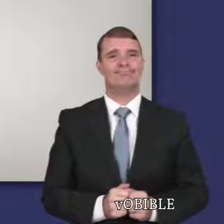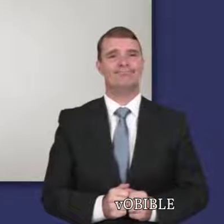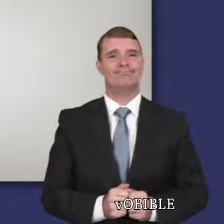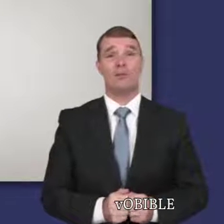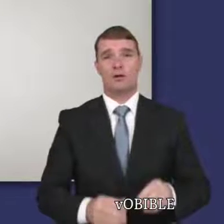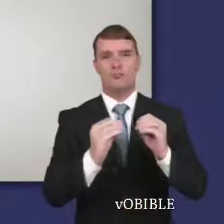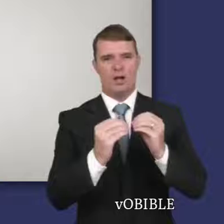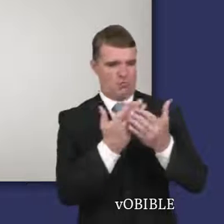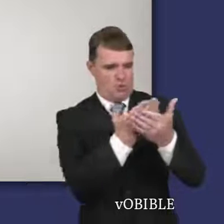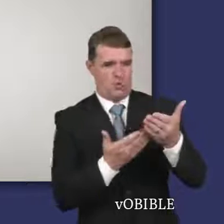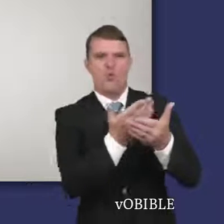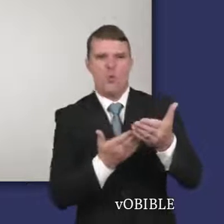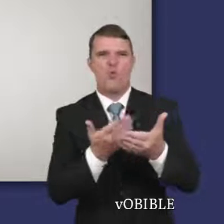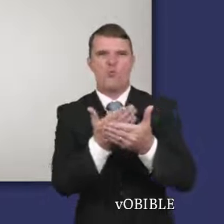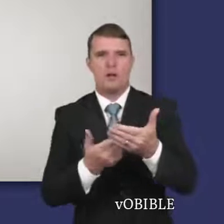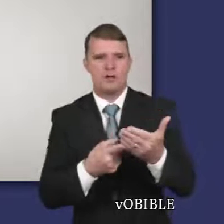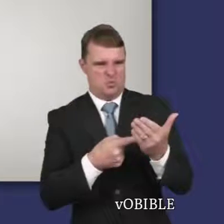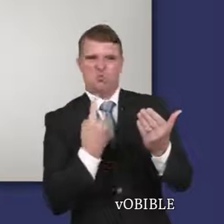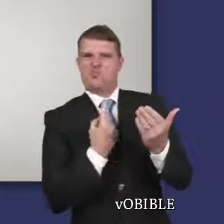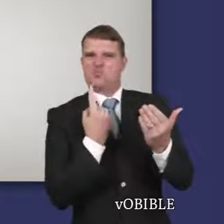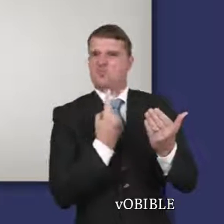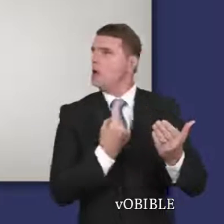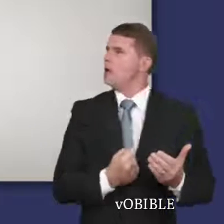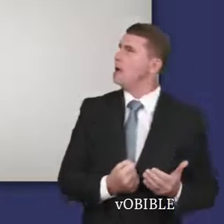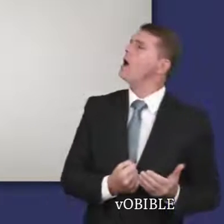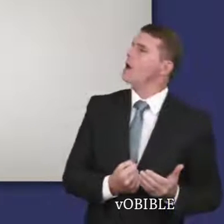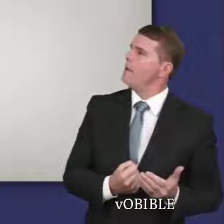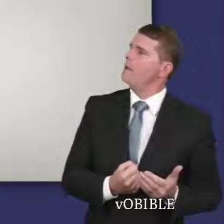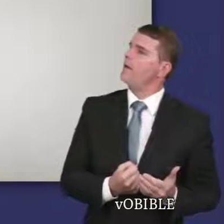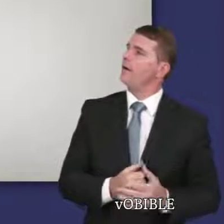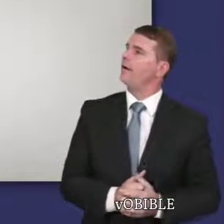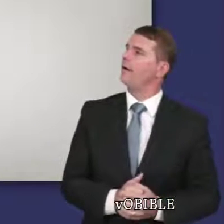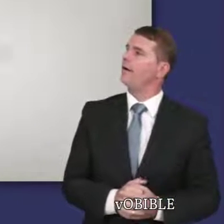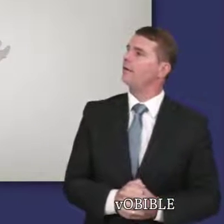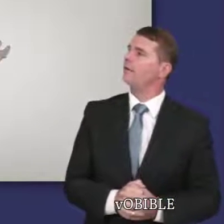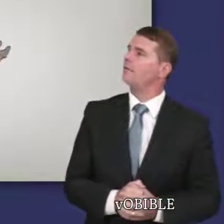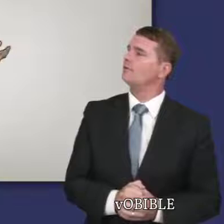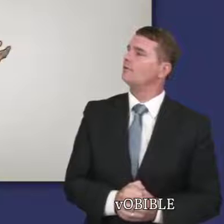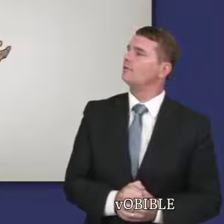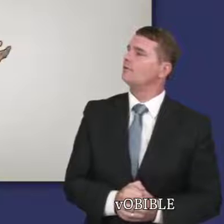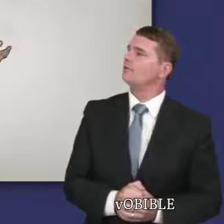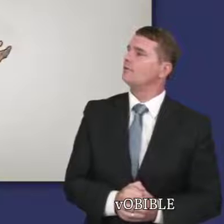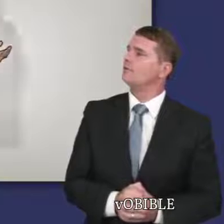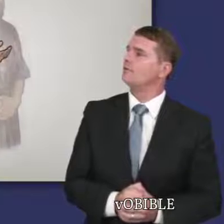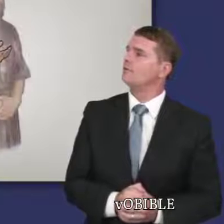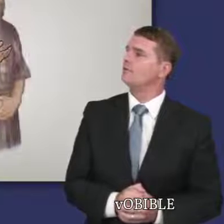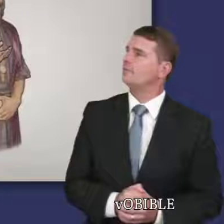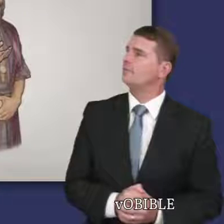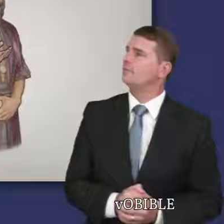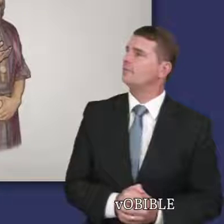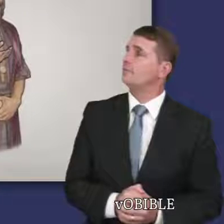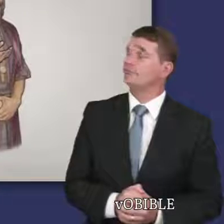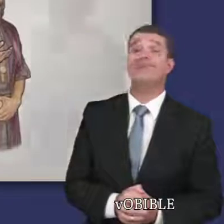The book is largely about four leaders in Israel: High Priest Eli, the prophet Samuel,